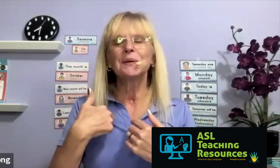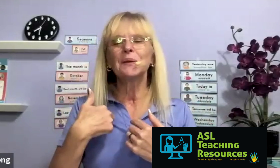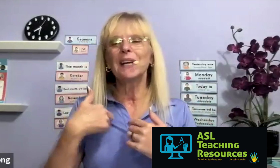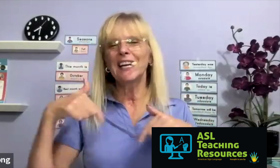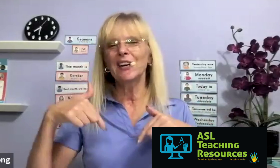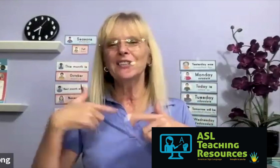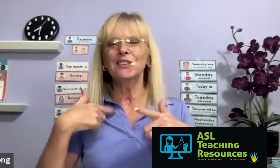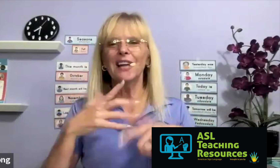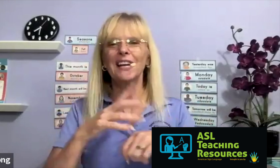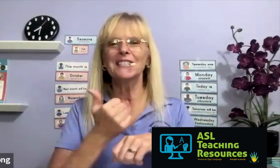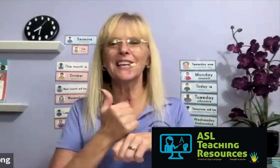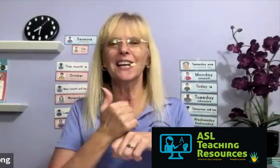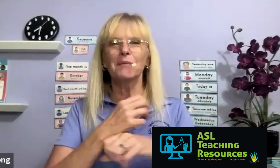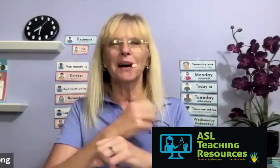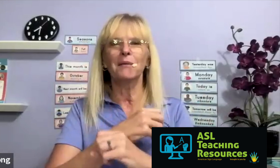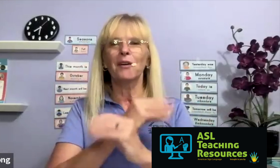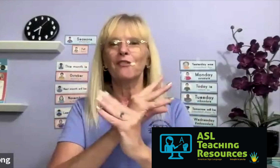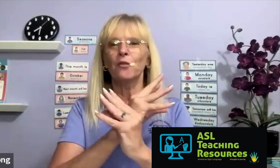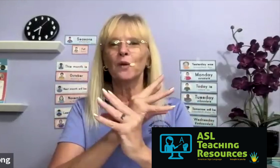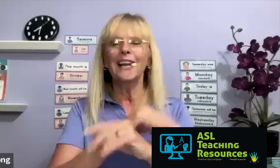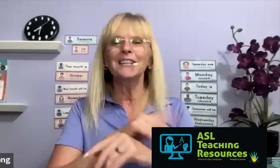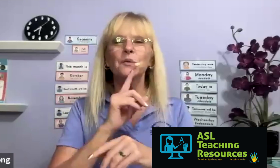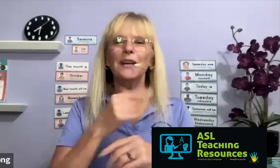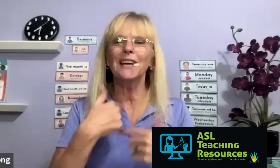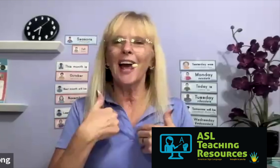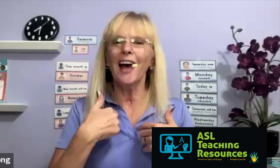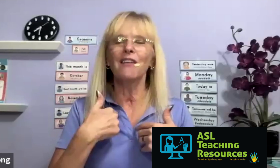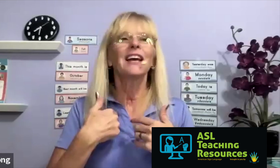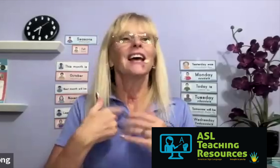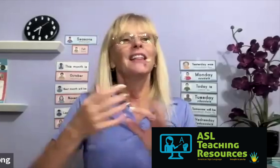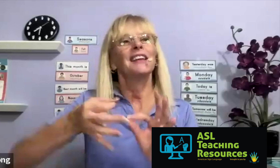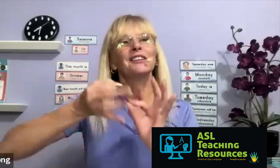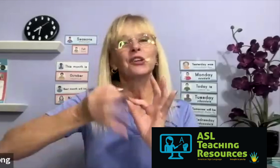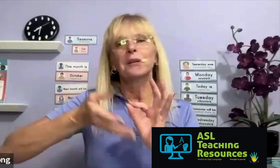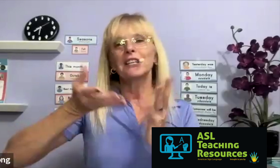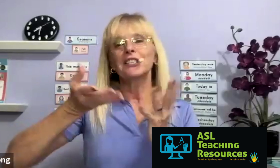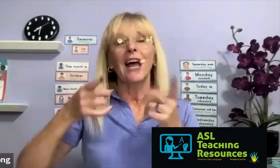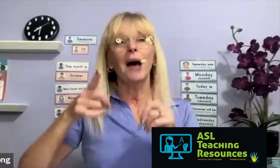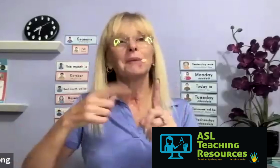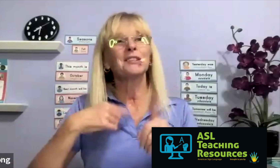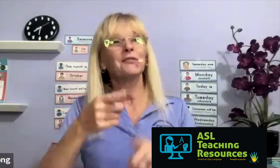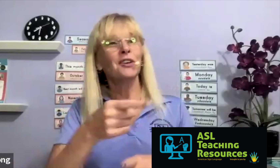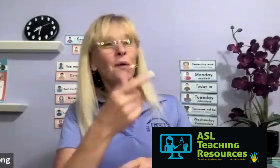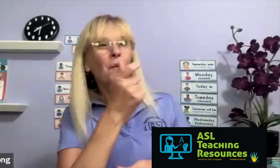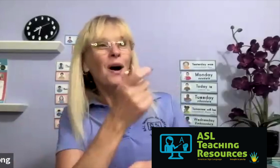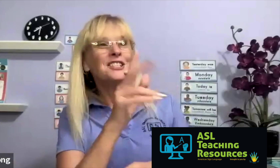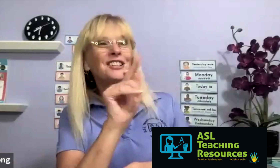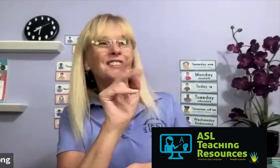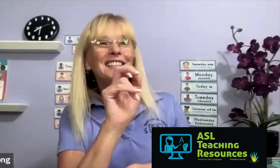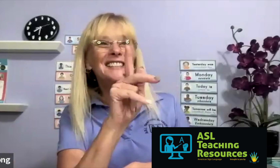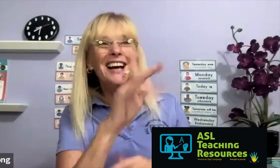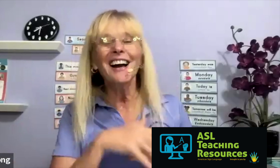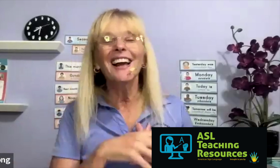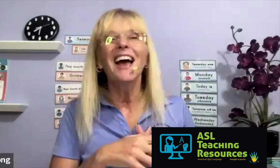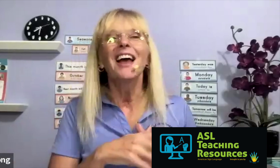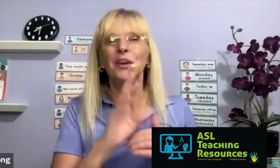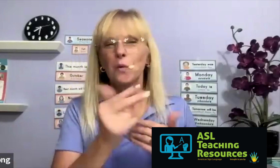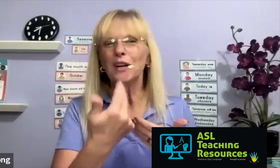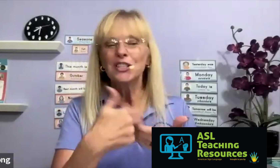to here so they can set up relay so we can have the interpretation happening. So if you are watching on TikTok, you want to